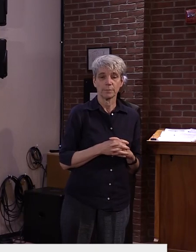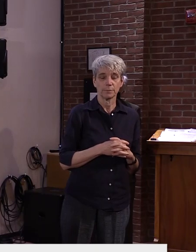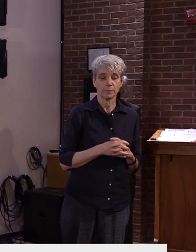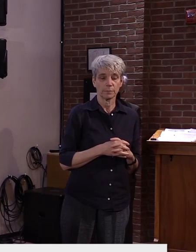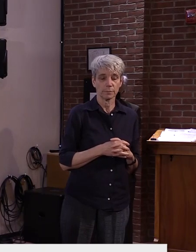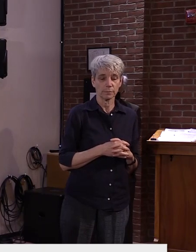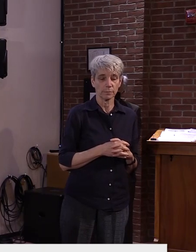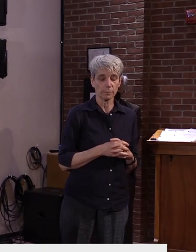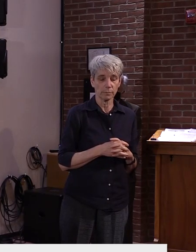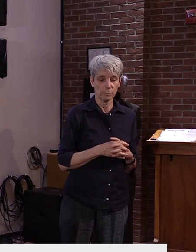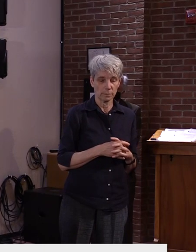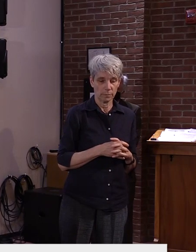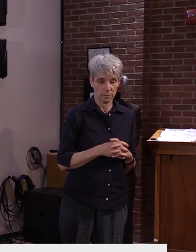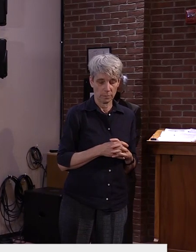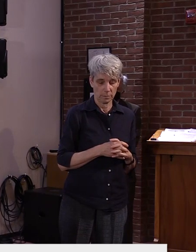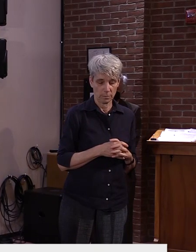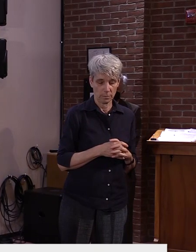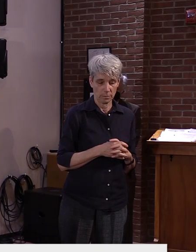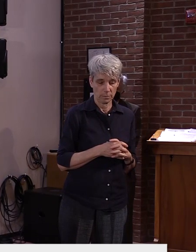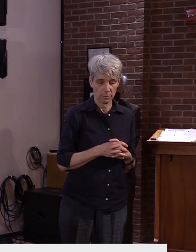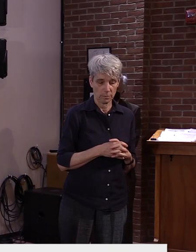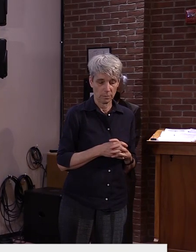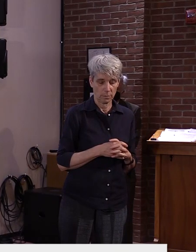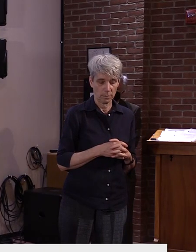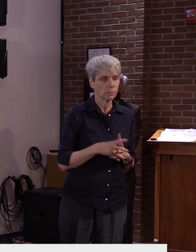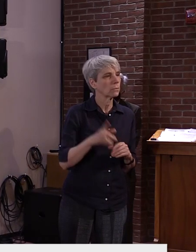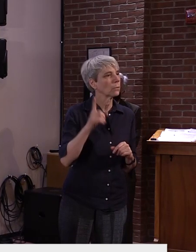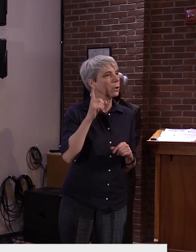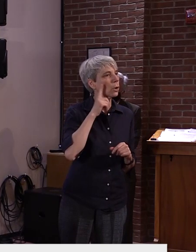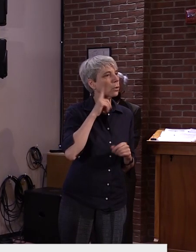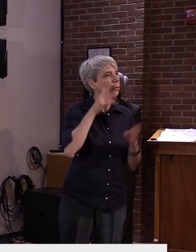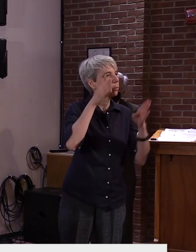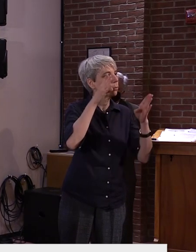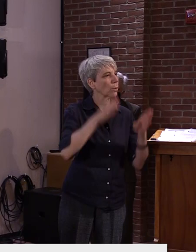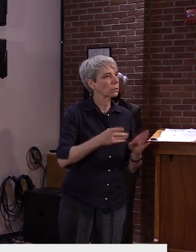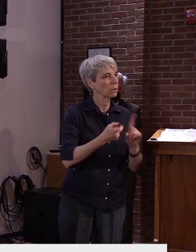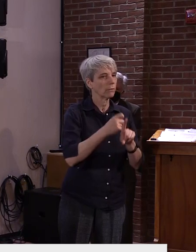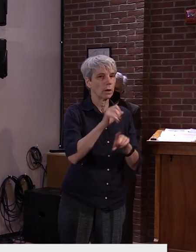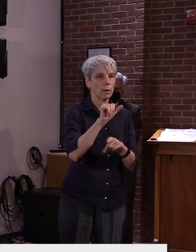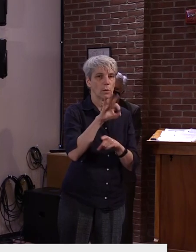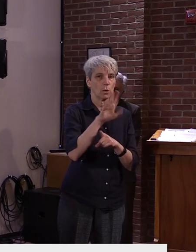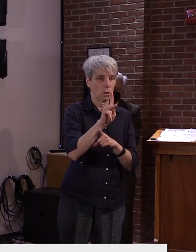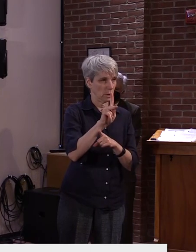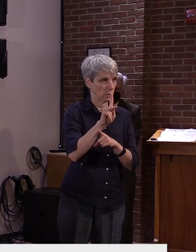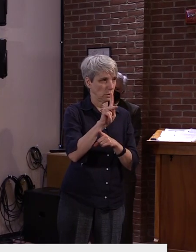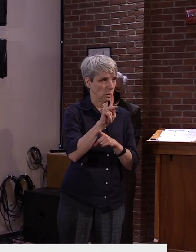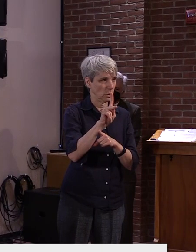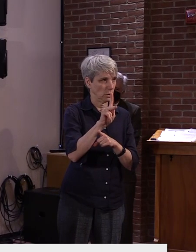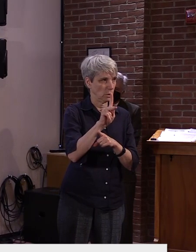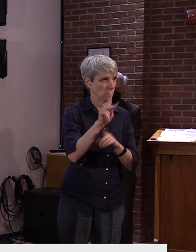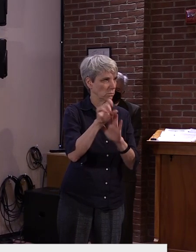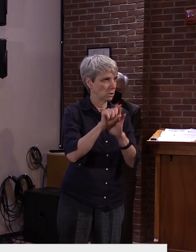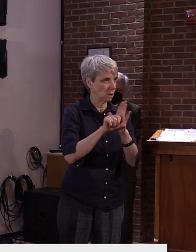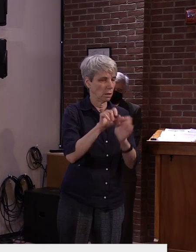I've been made aware of an individual that traveled from Arkansas on Friday,